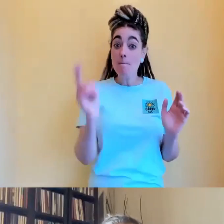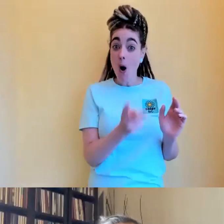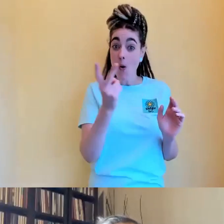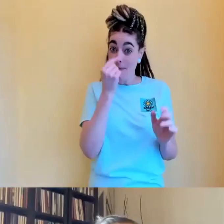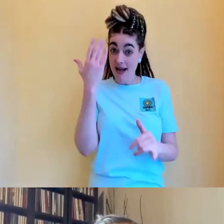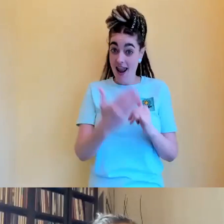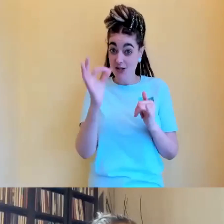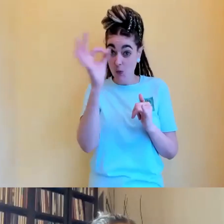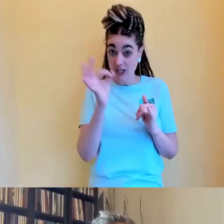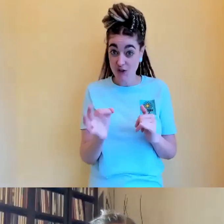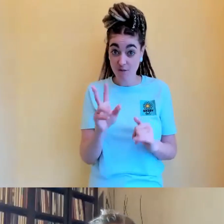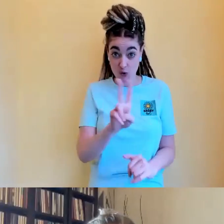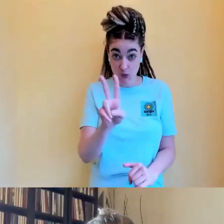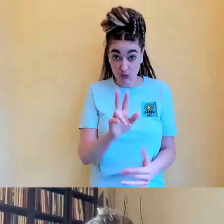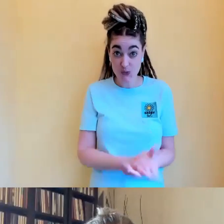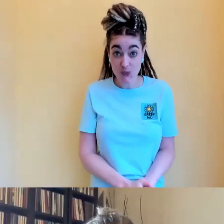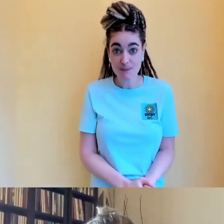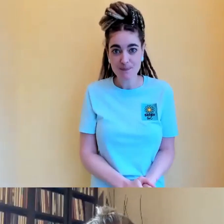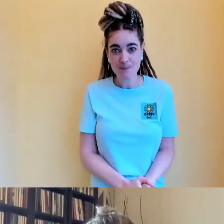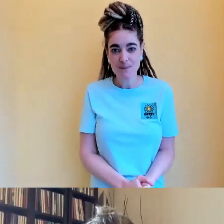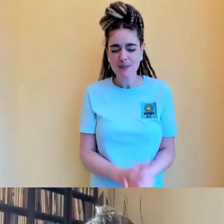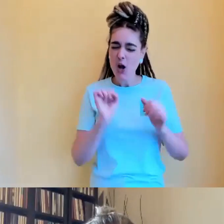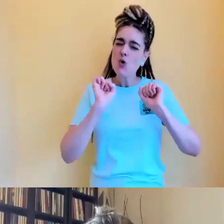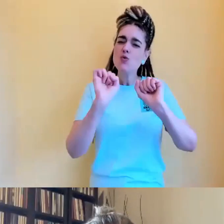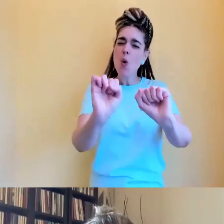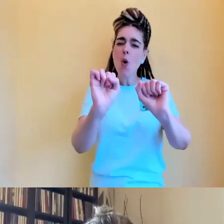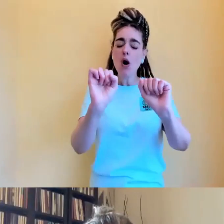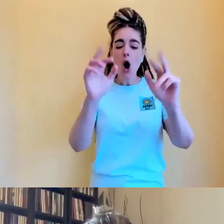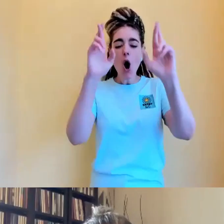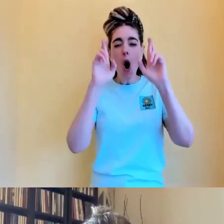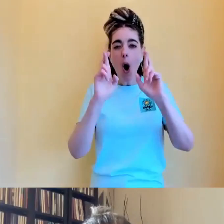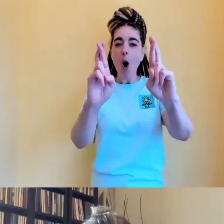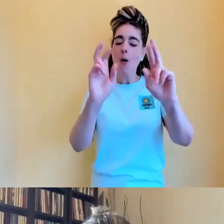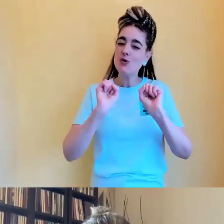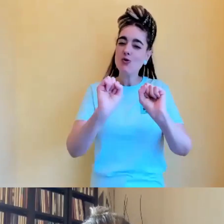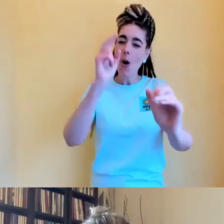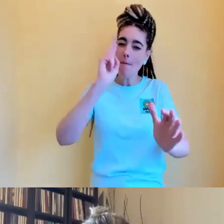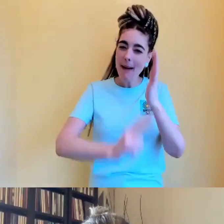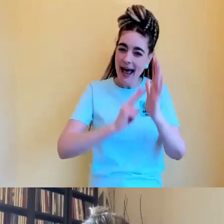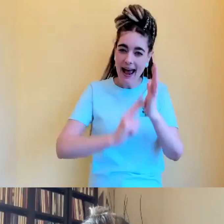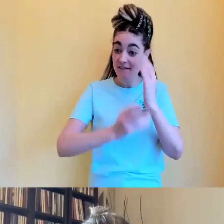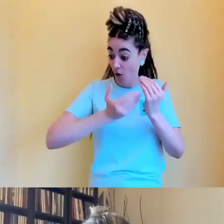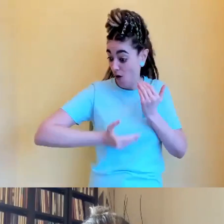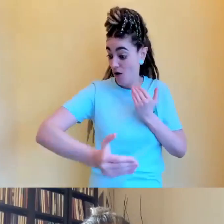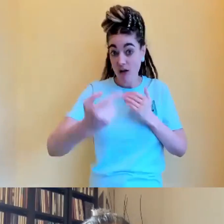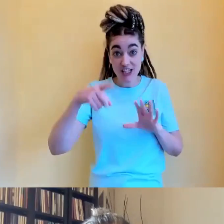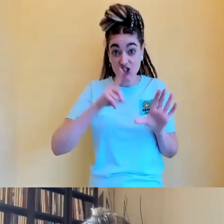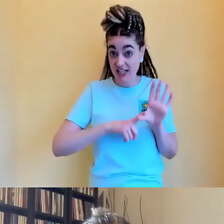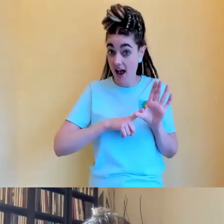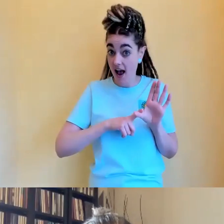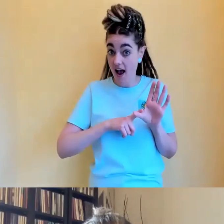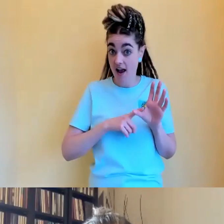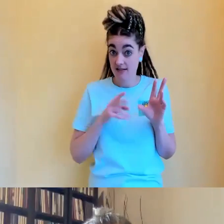last question. What are your hopes and plans for the rest of this year, fingers